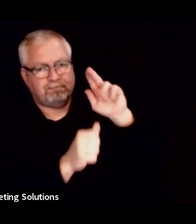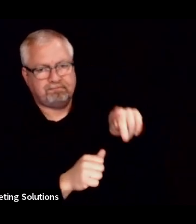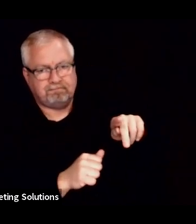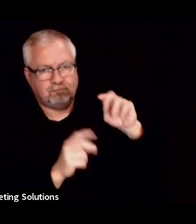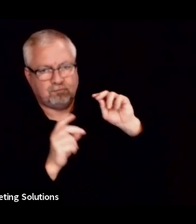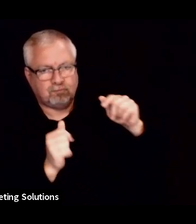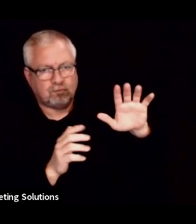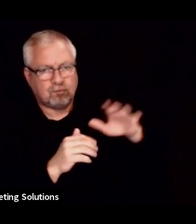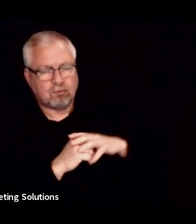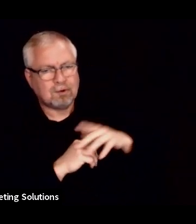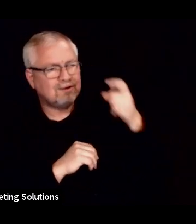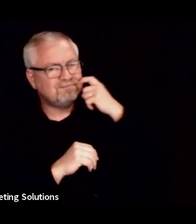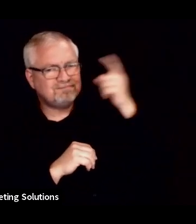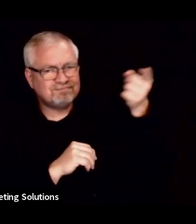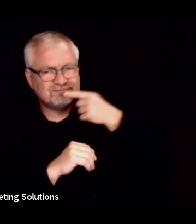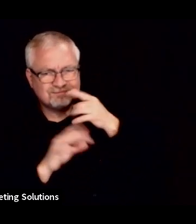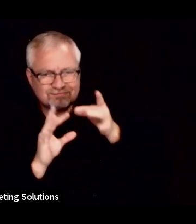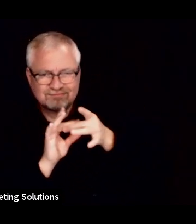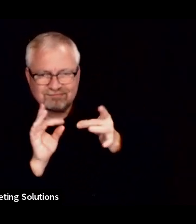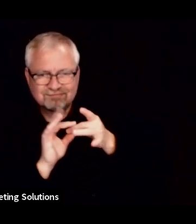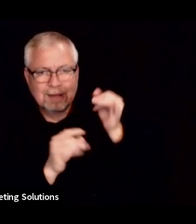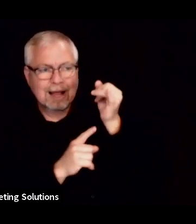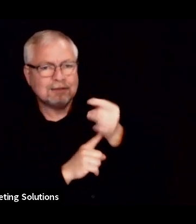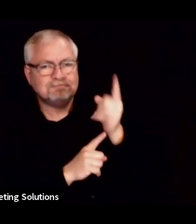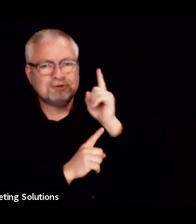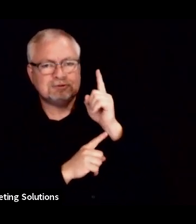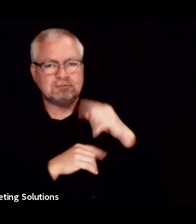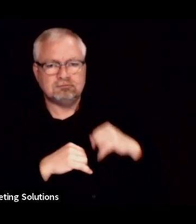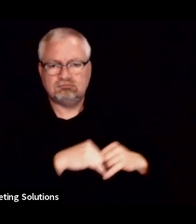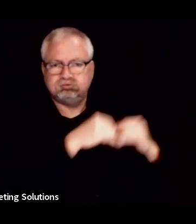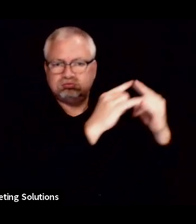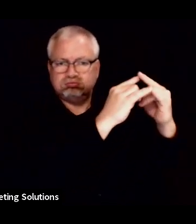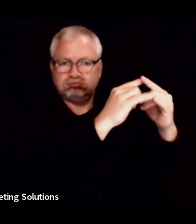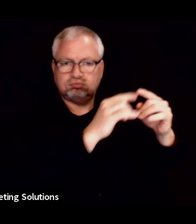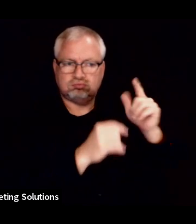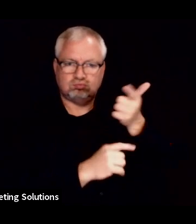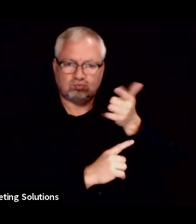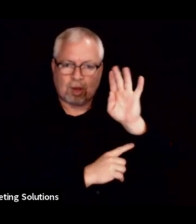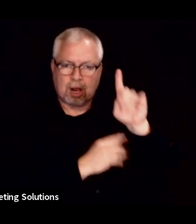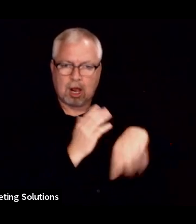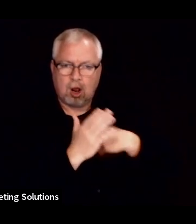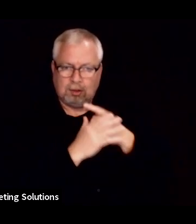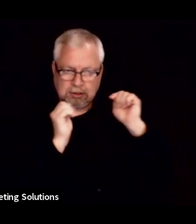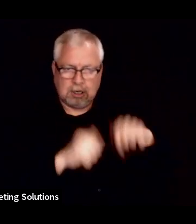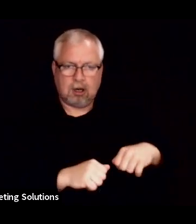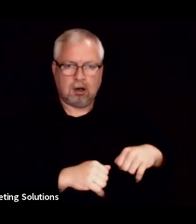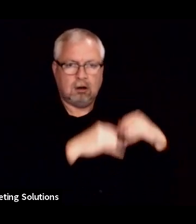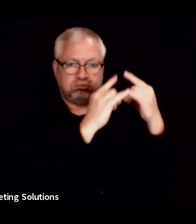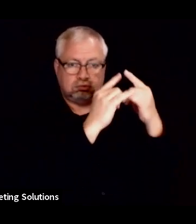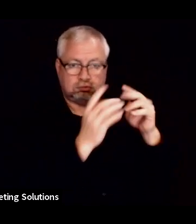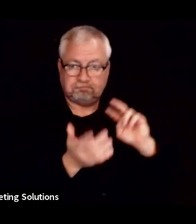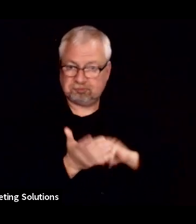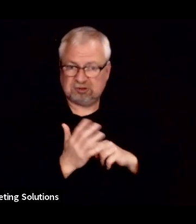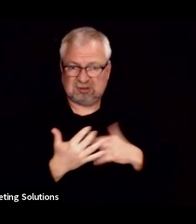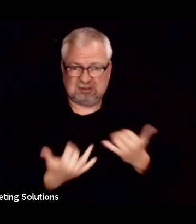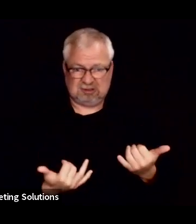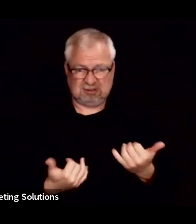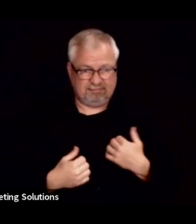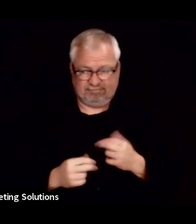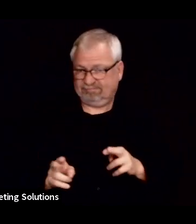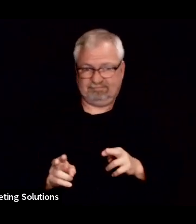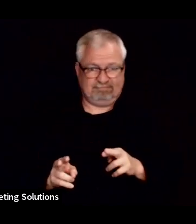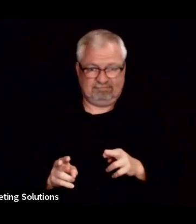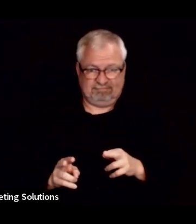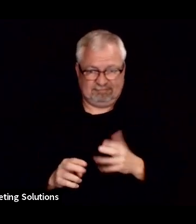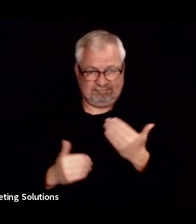72 hours. Do you have confidence, A, are you already taking efforts to get those going, or to open those up, and B, do you have nurses